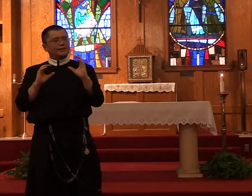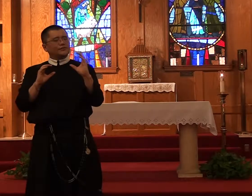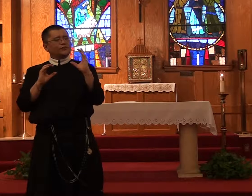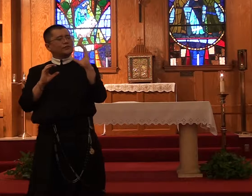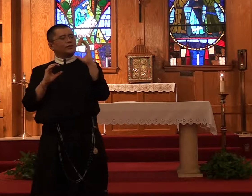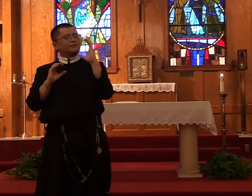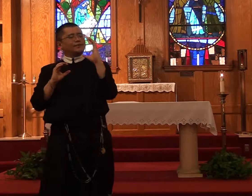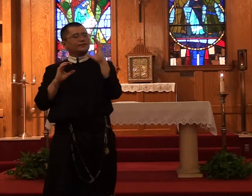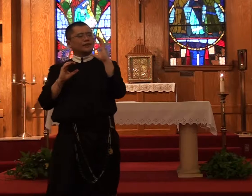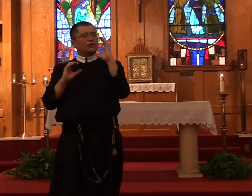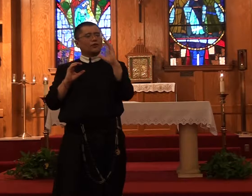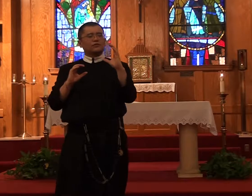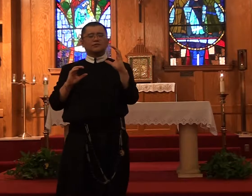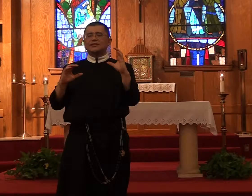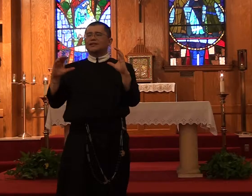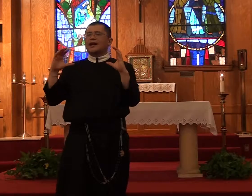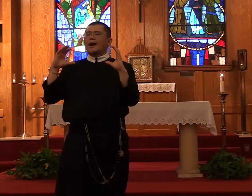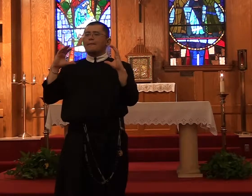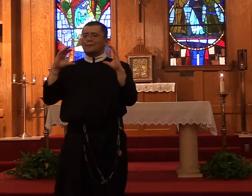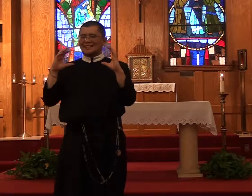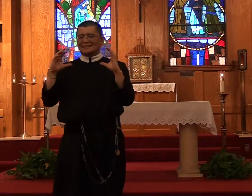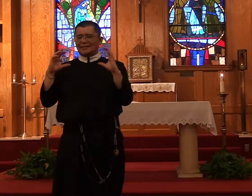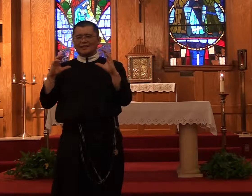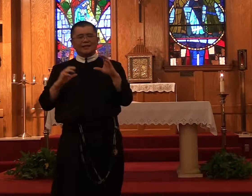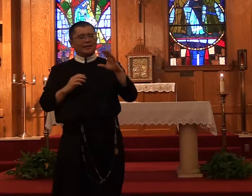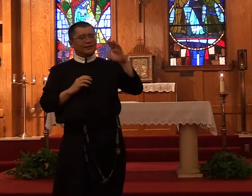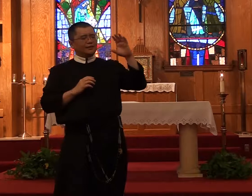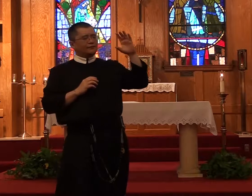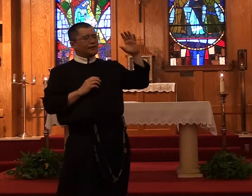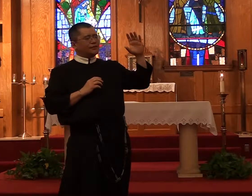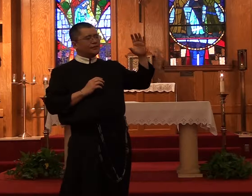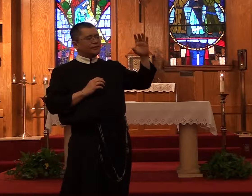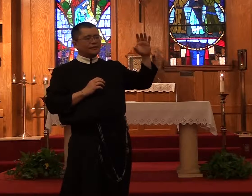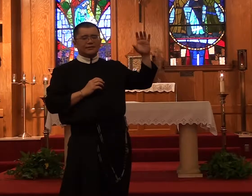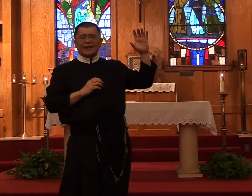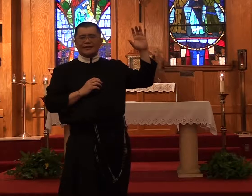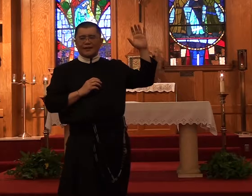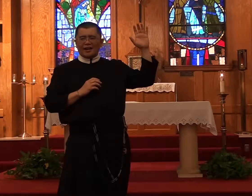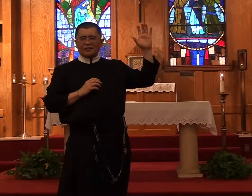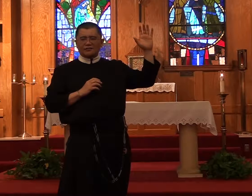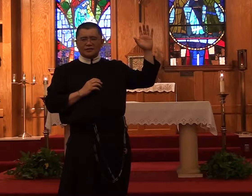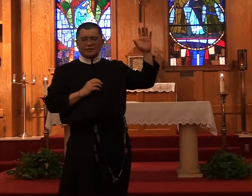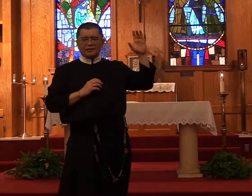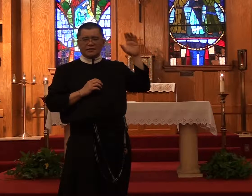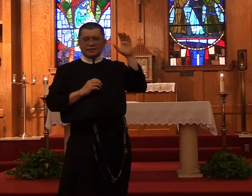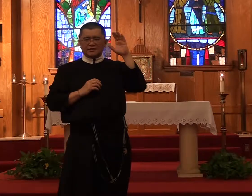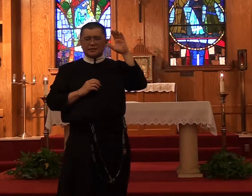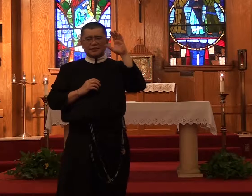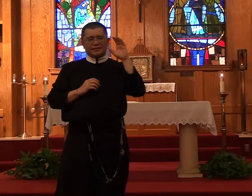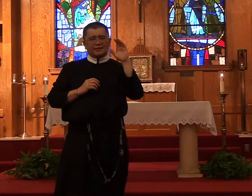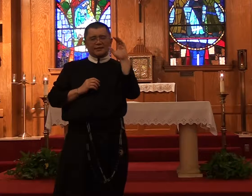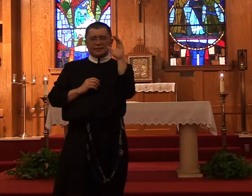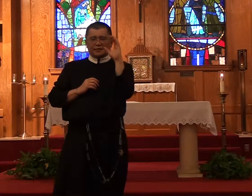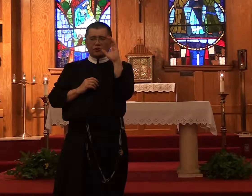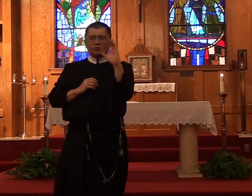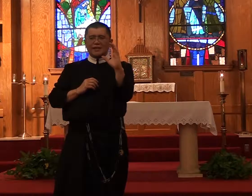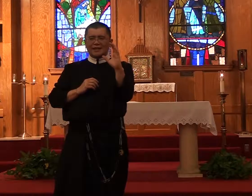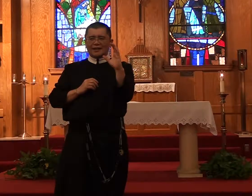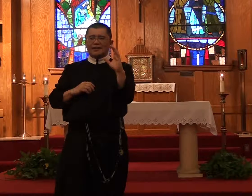So it means the ultimate blessing. The Father is the Alpha, the Son is the Omega,